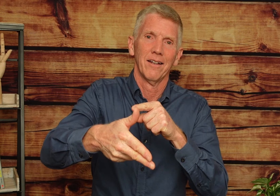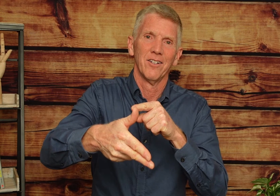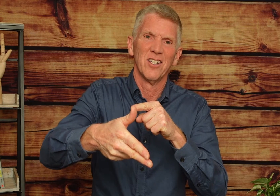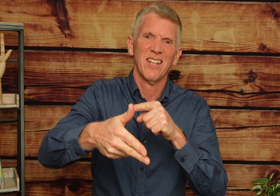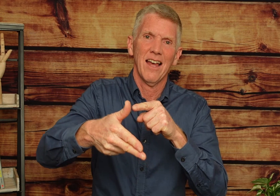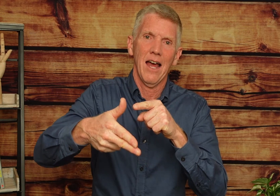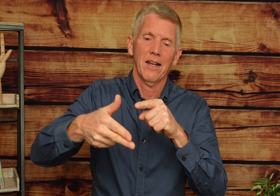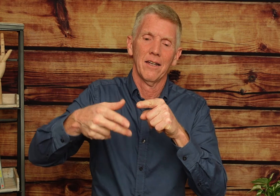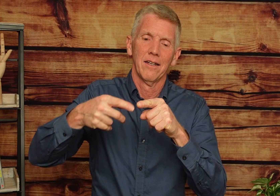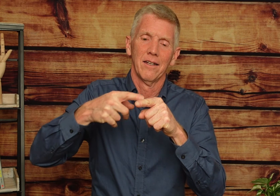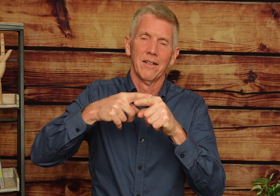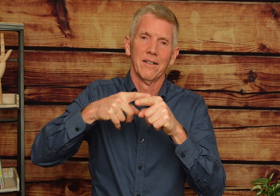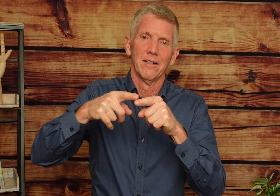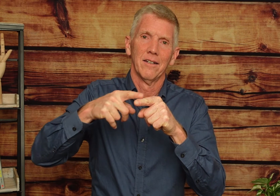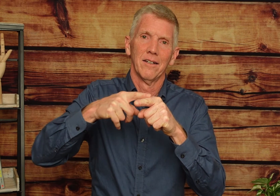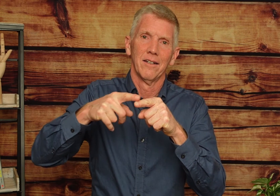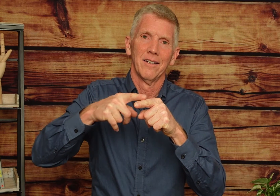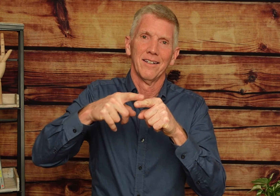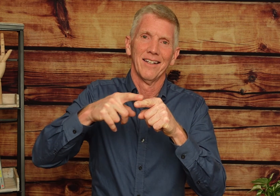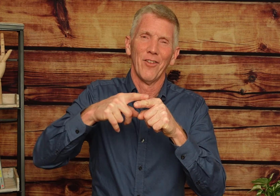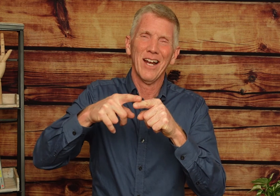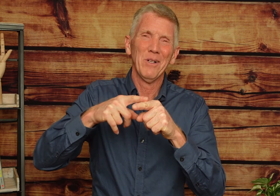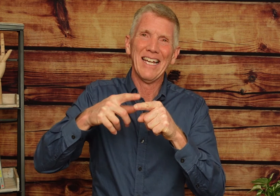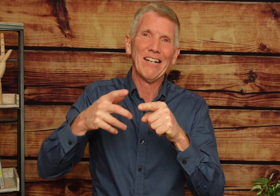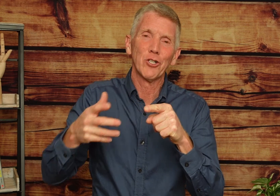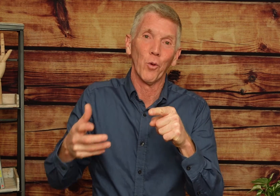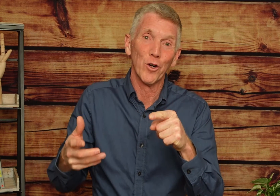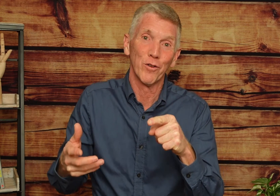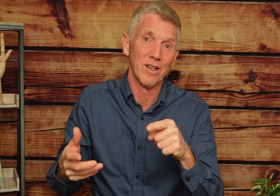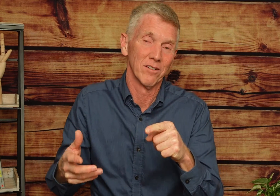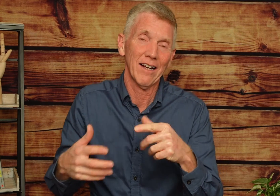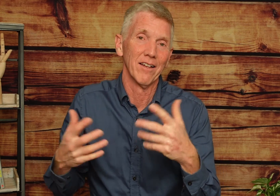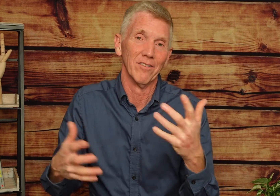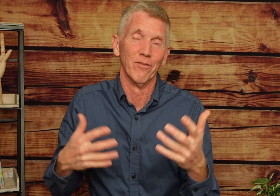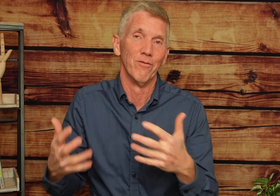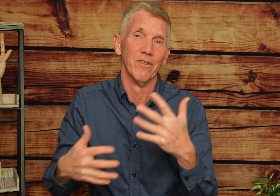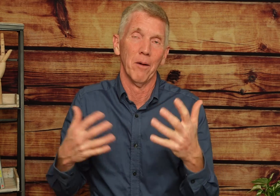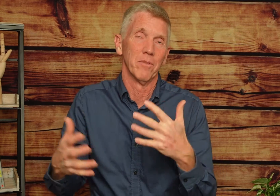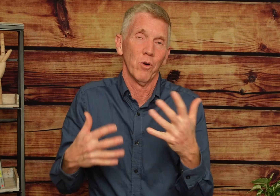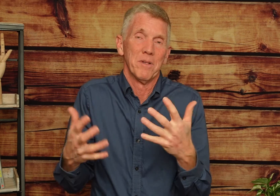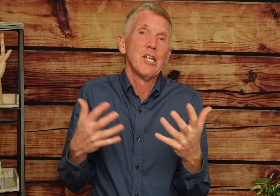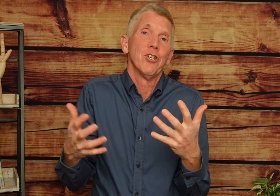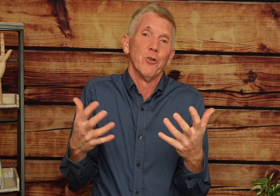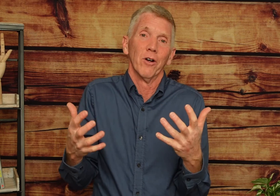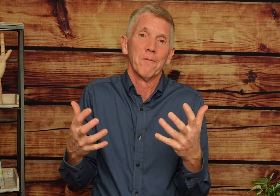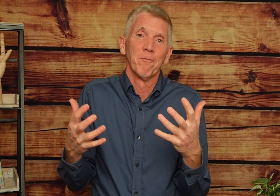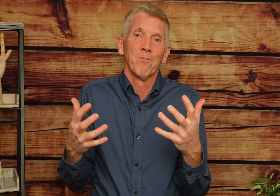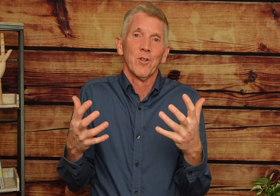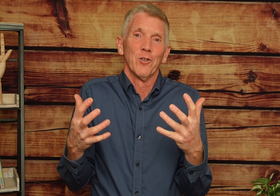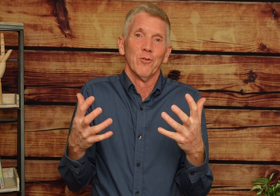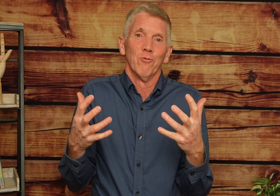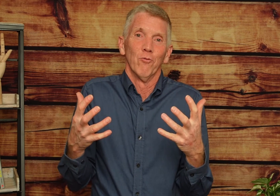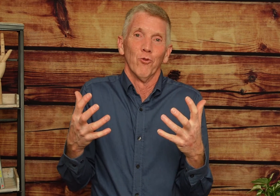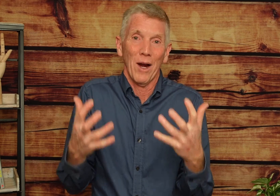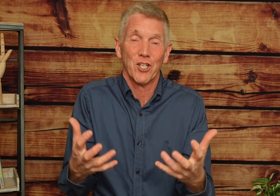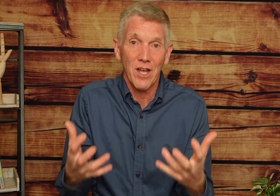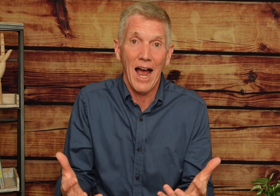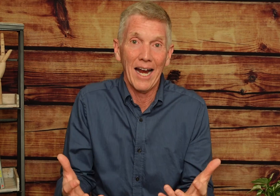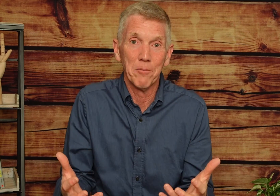you see that? There's not really English words for this. A lot of what I'm teaching you are the right sign. There's